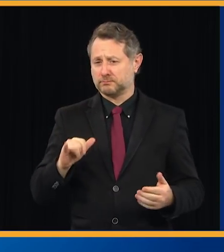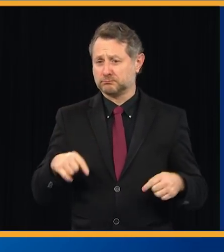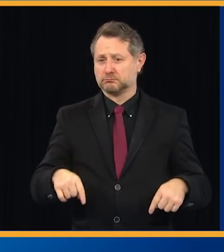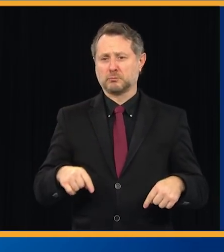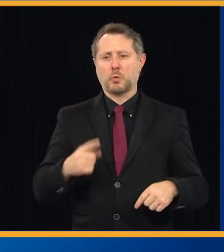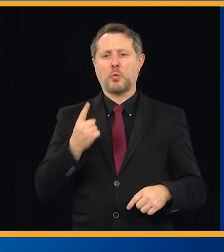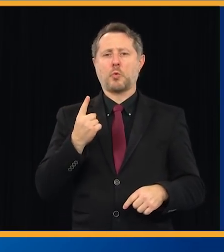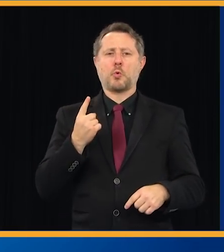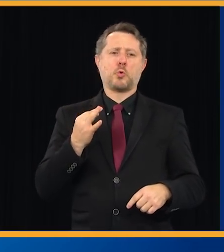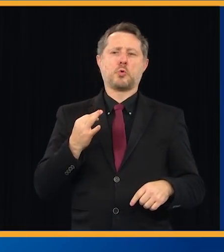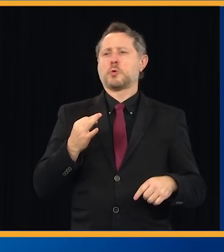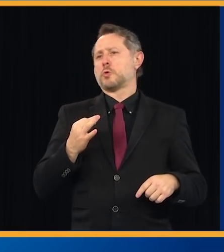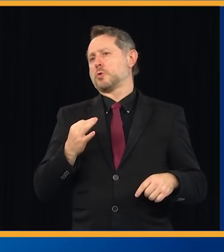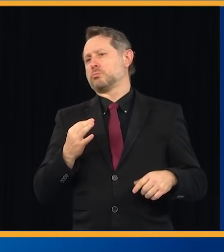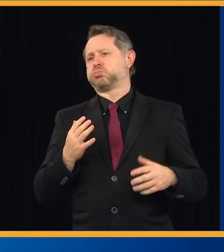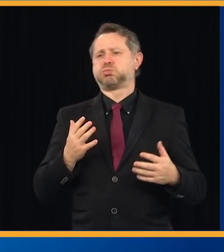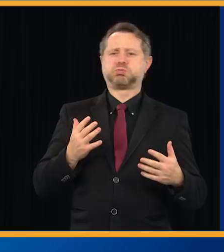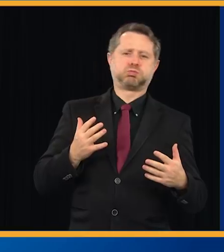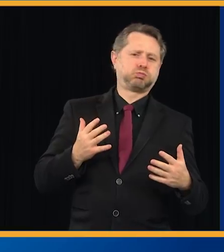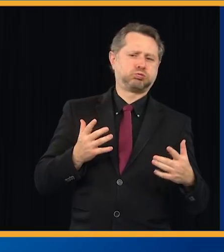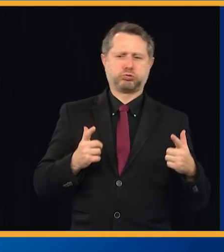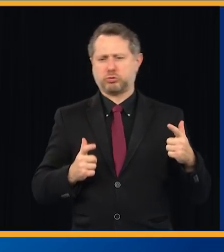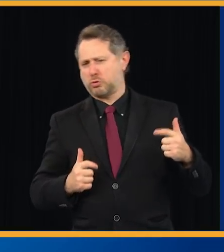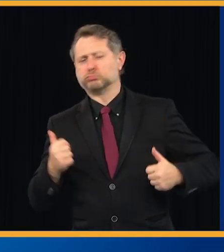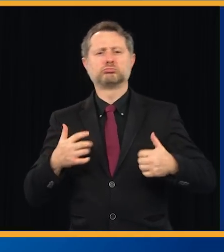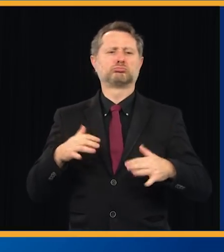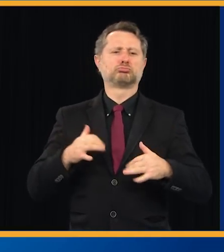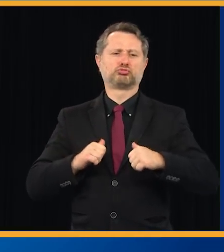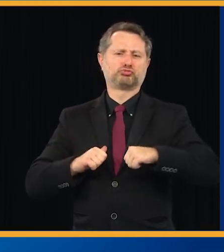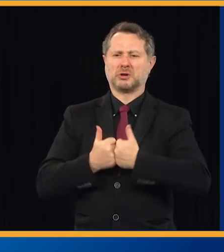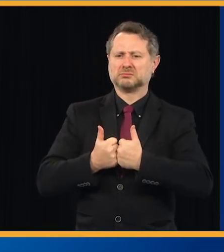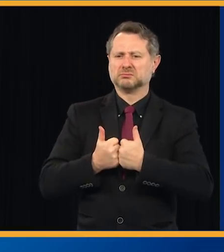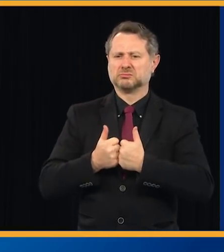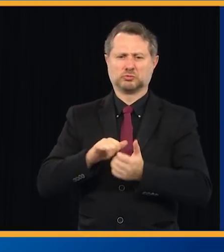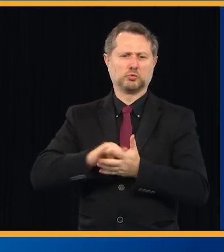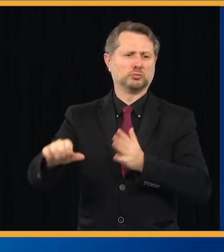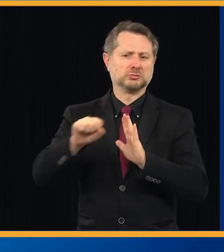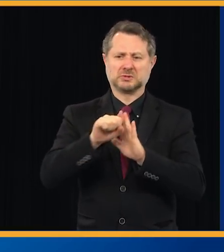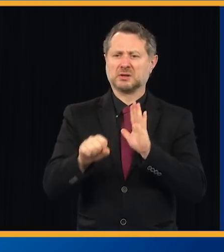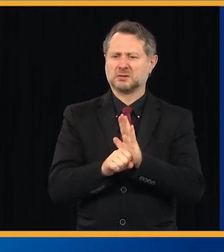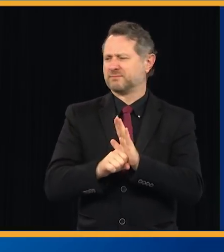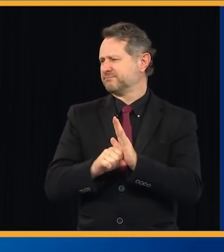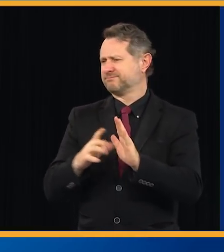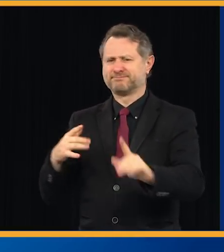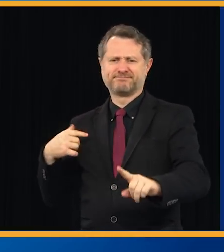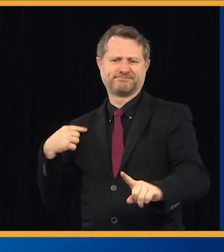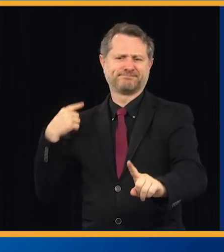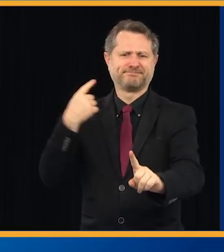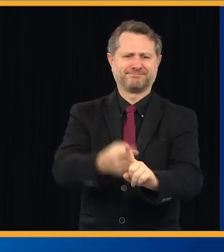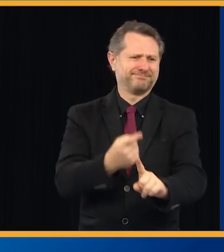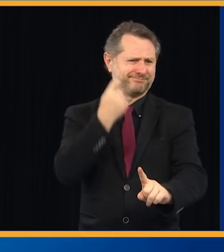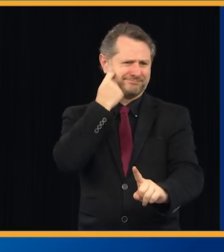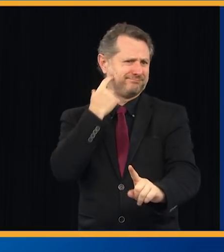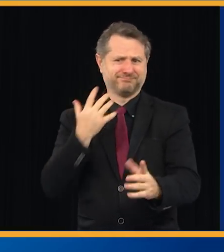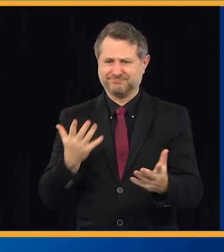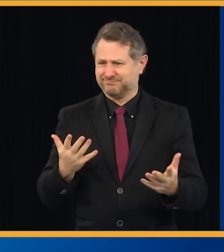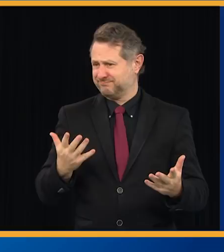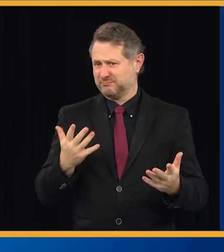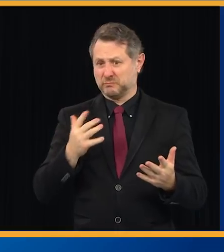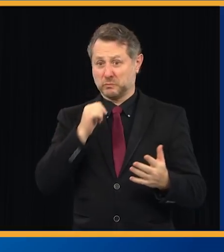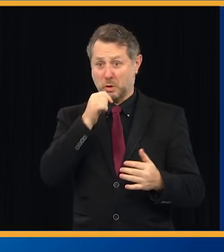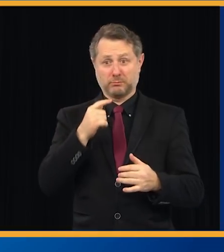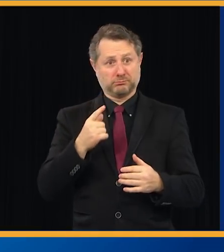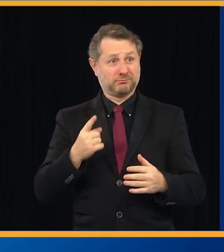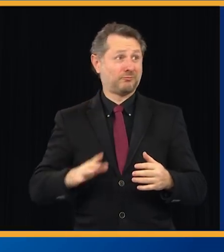has faced in modern history. Challenging time all across the nation.